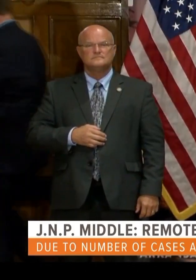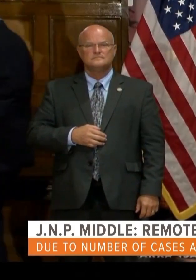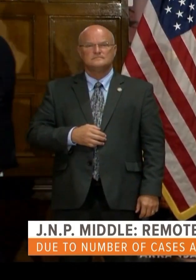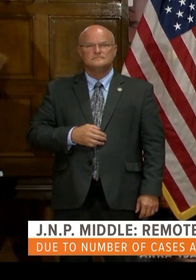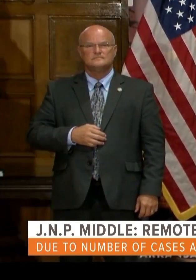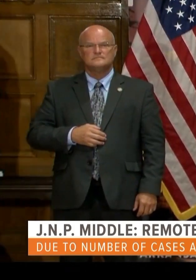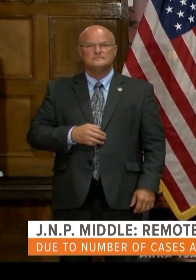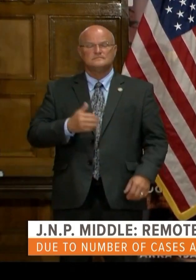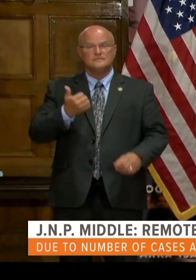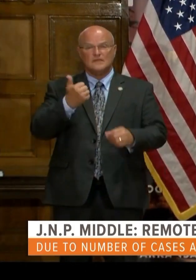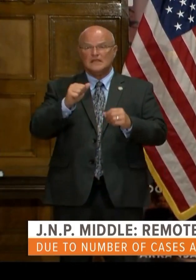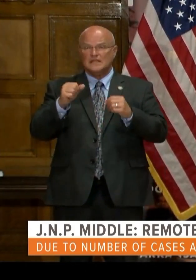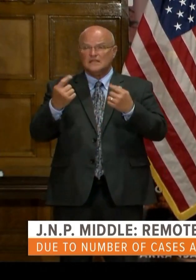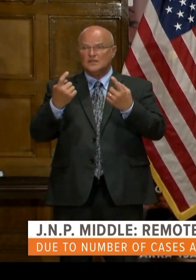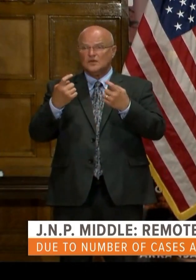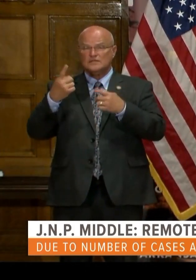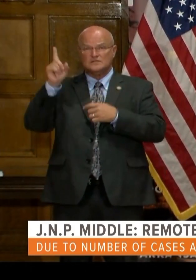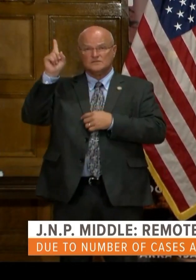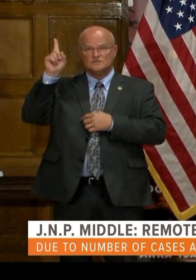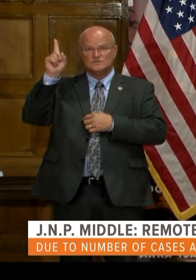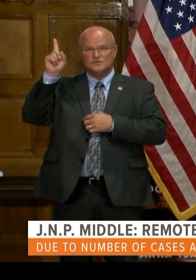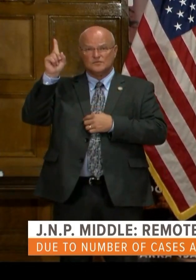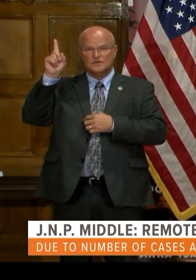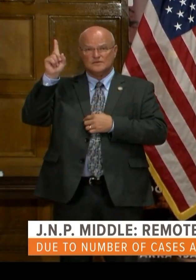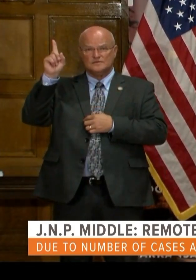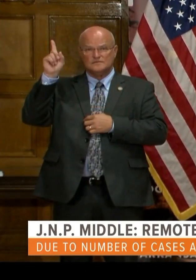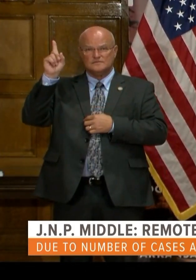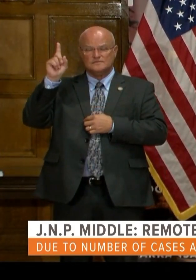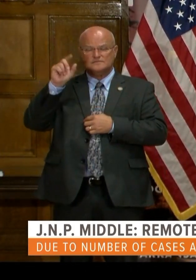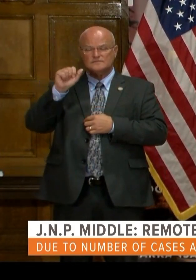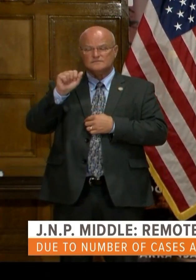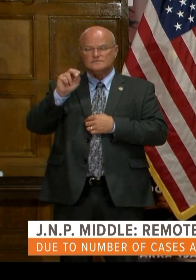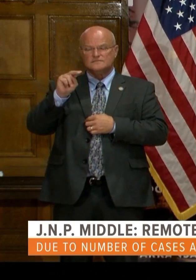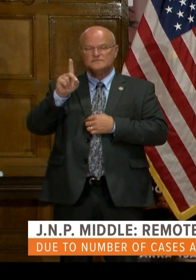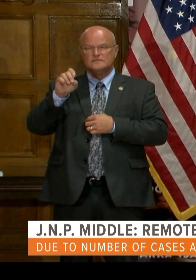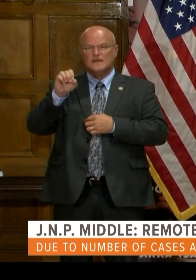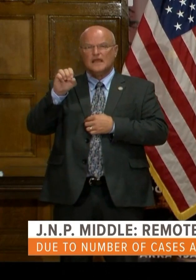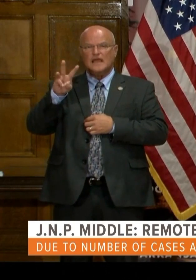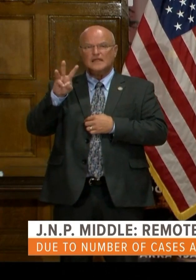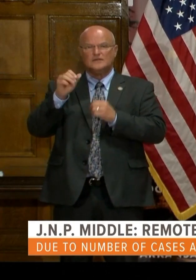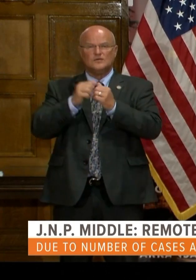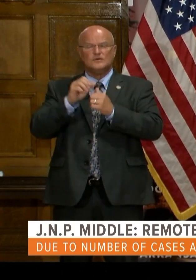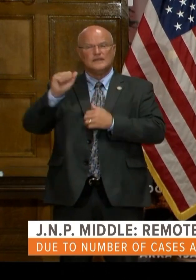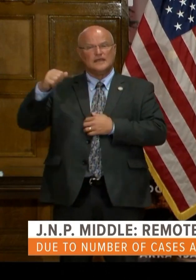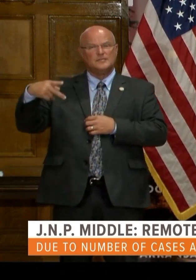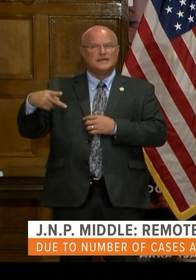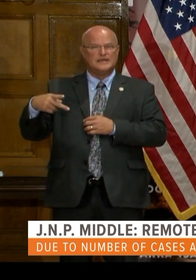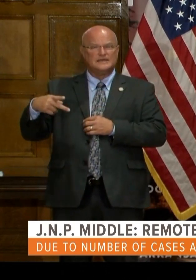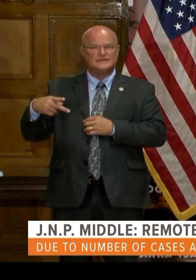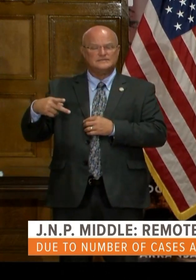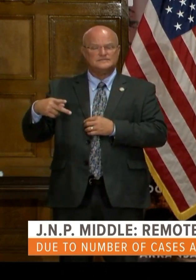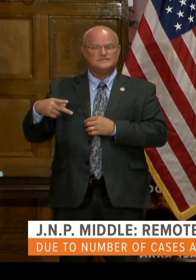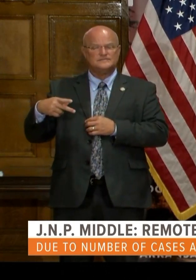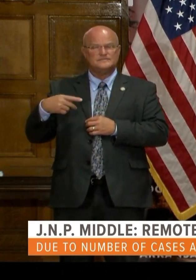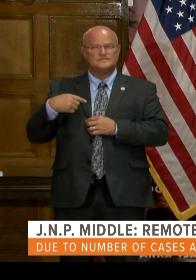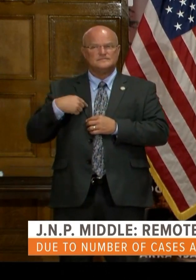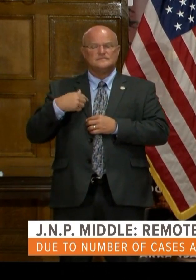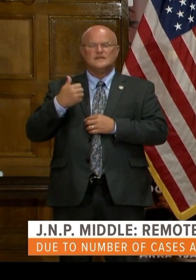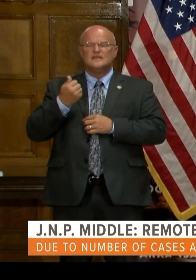Is there any question remotely? Yeah, Governor, this is Andrew with AP. I had a couple